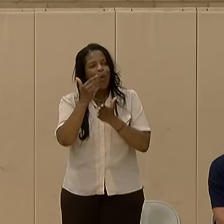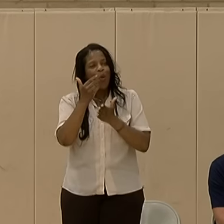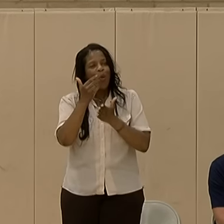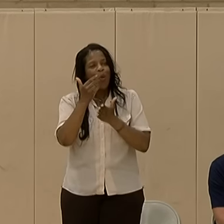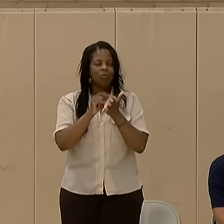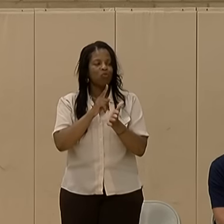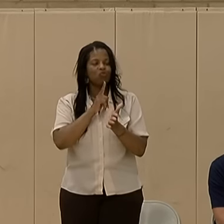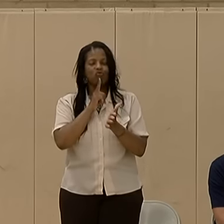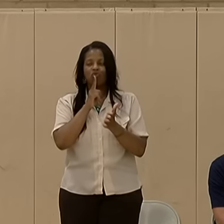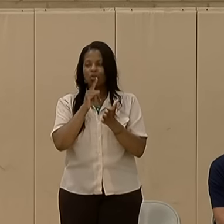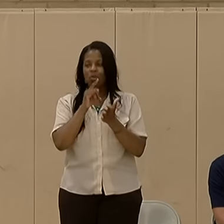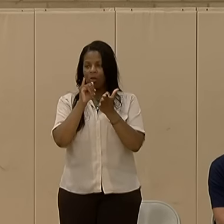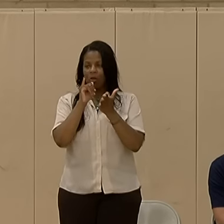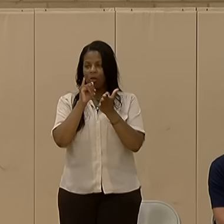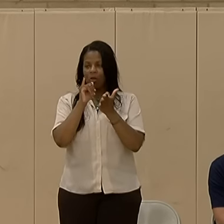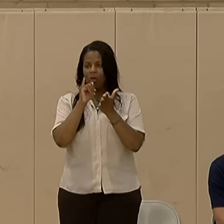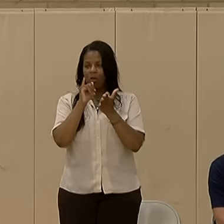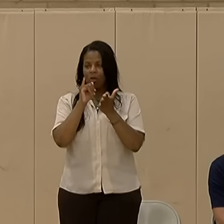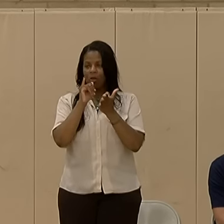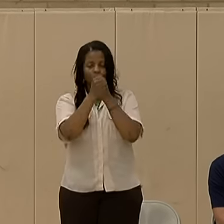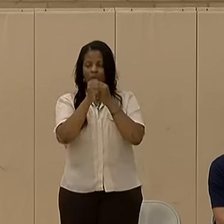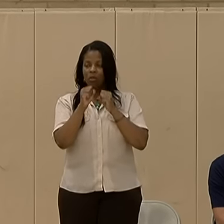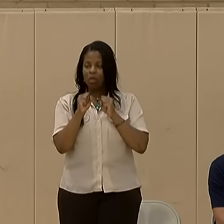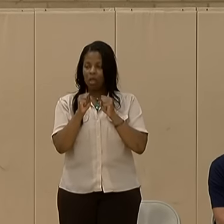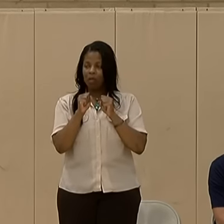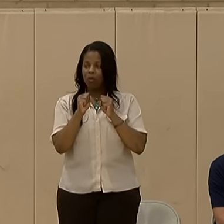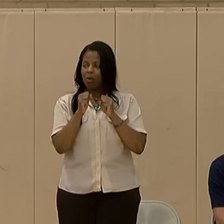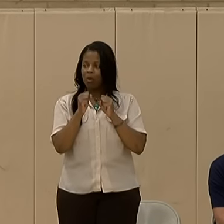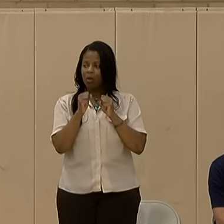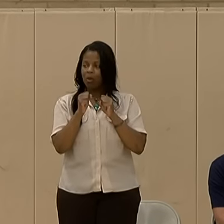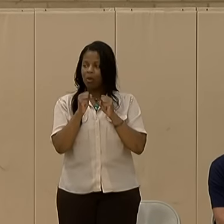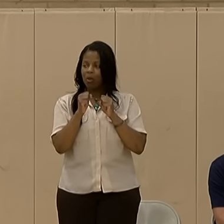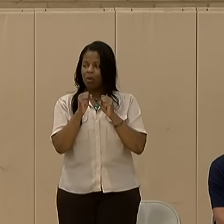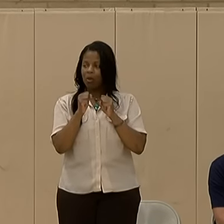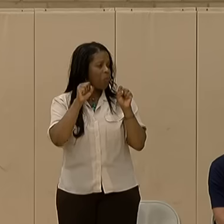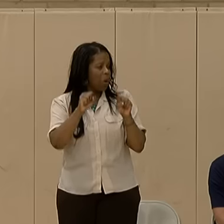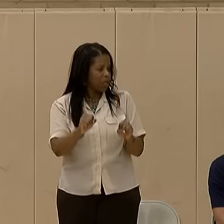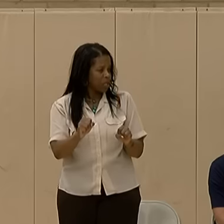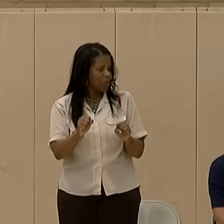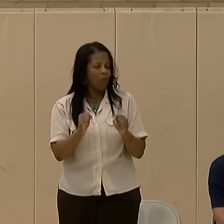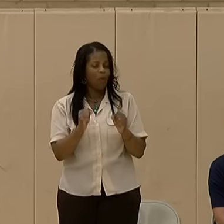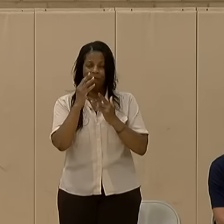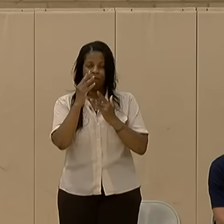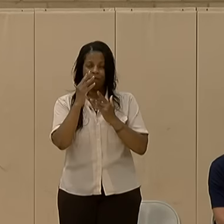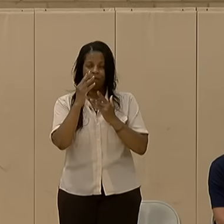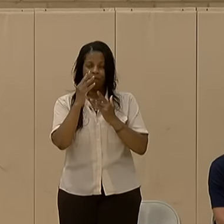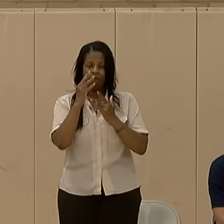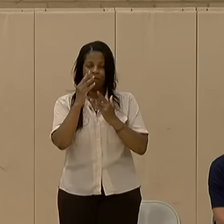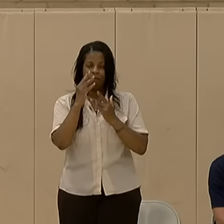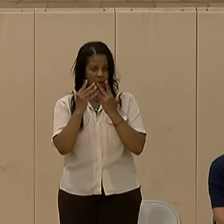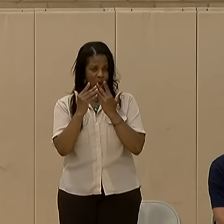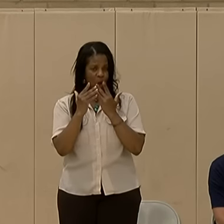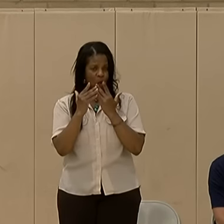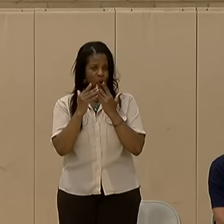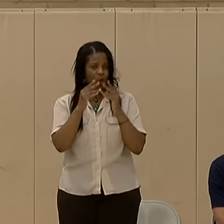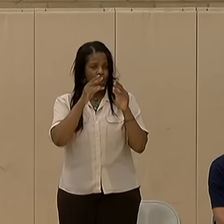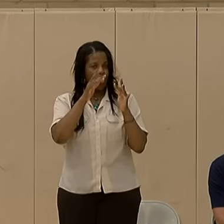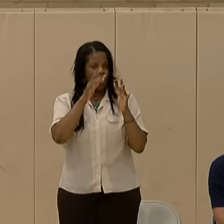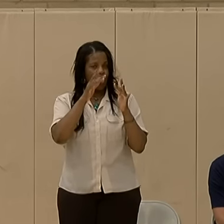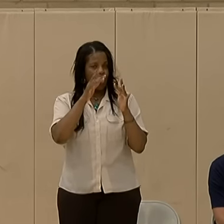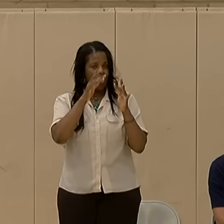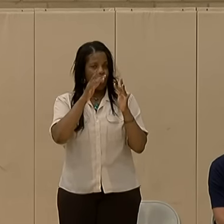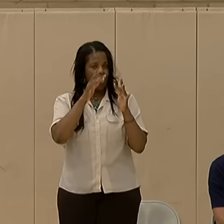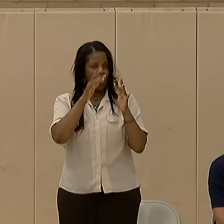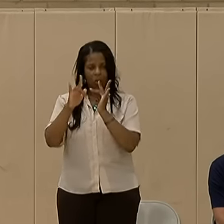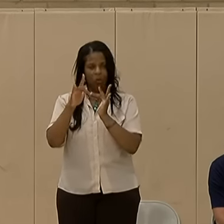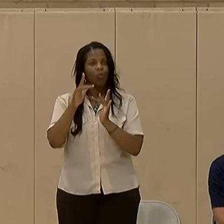make sure it is also safe from potential fire activity. And you saw the smoke in the air today. It's not like